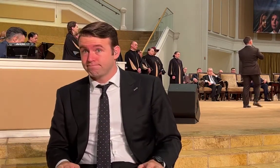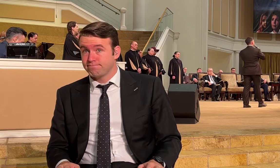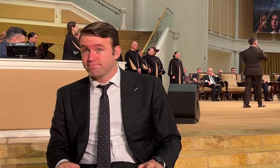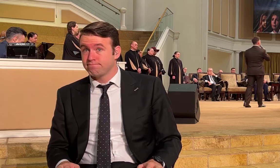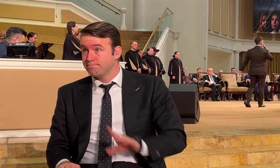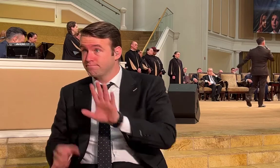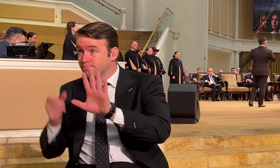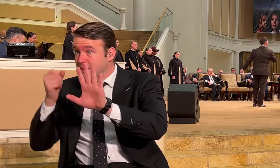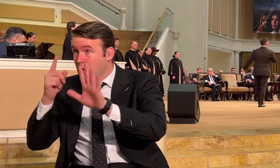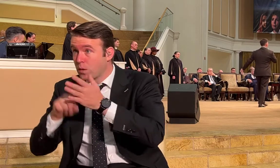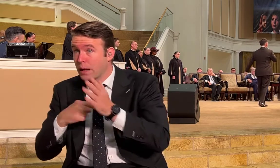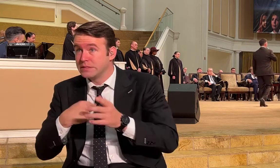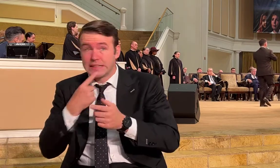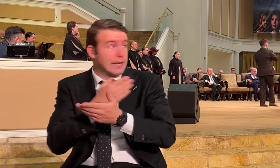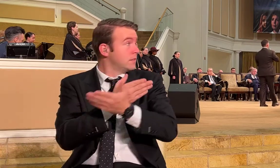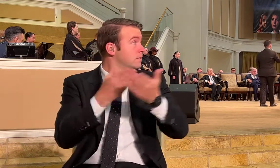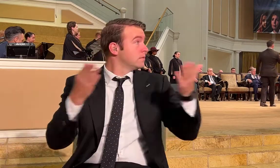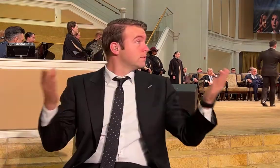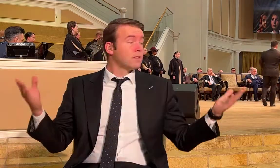You hear what I'm saying up there?